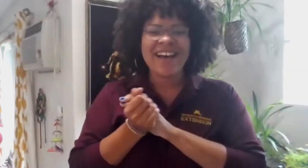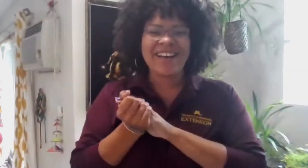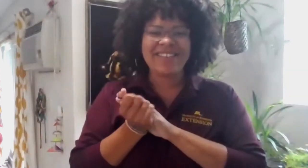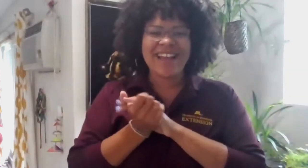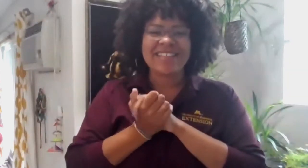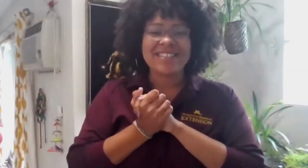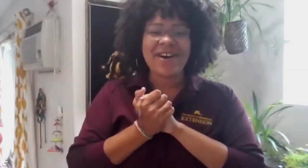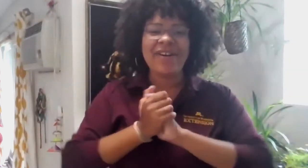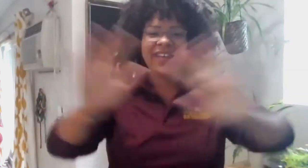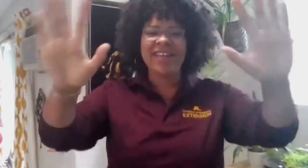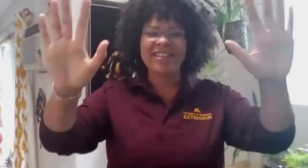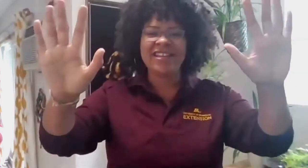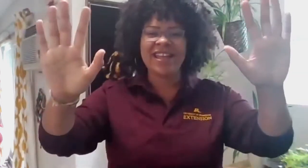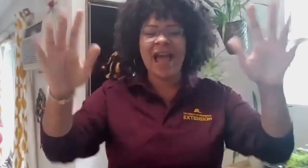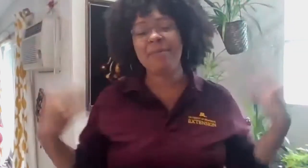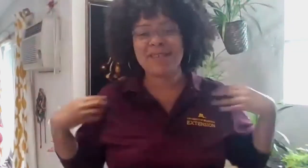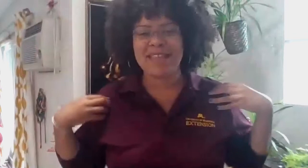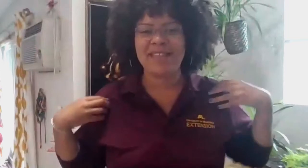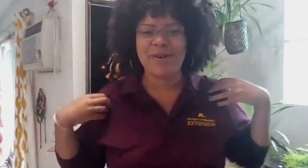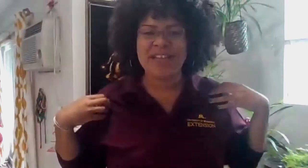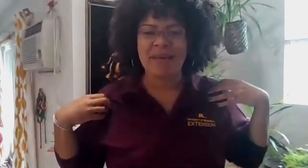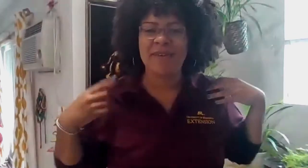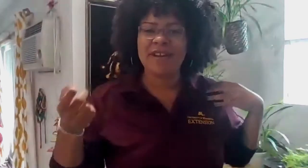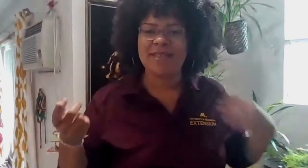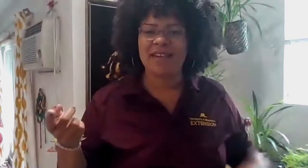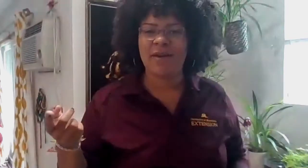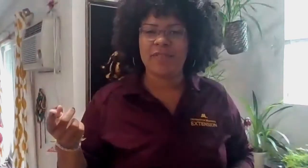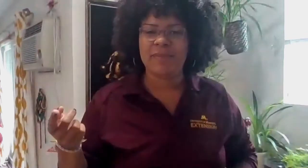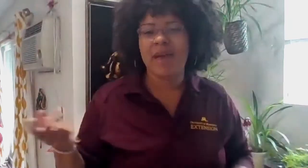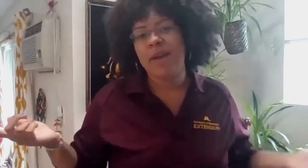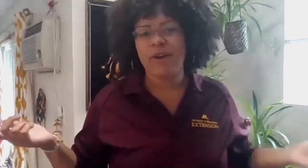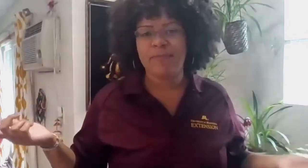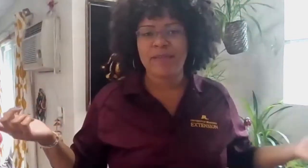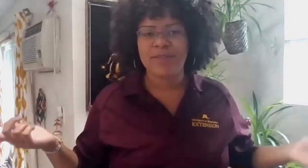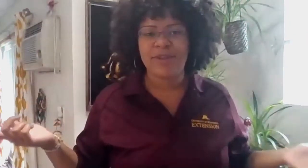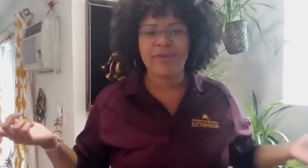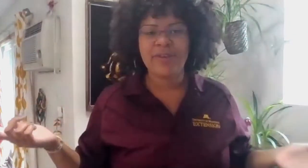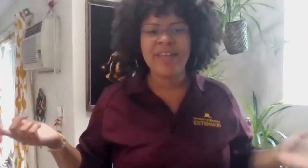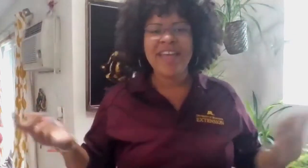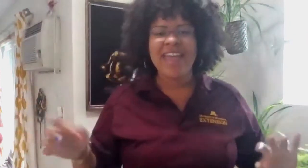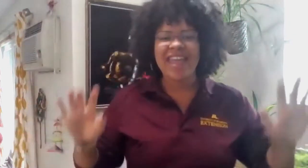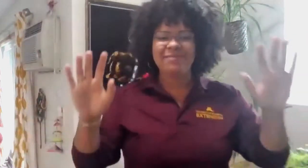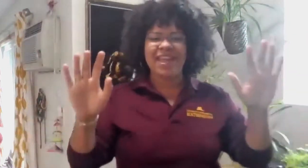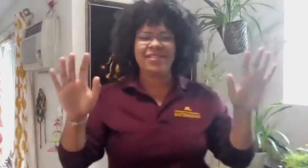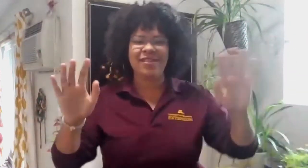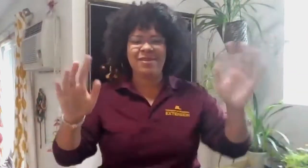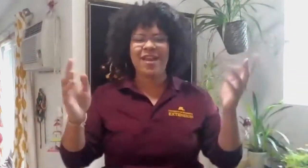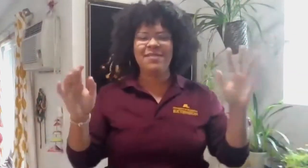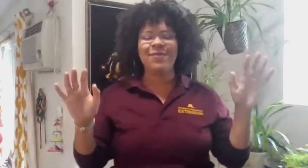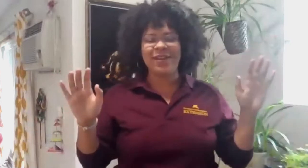All right. So I'm going to stand the whole time. If you want to stand along with me, that might work best too. And my hands are going to be right in front of